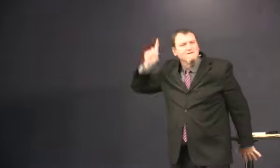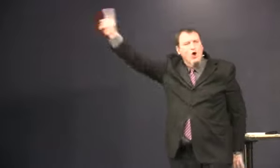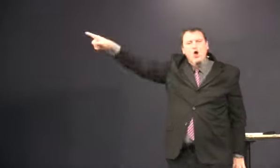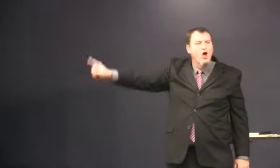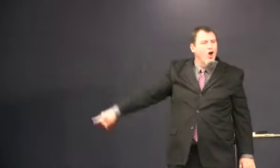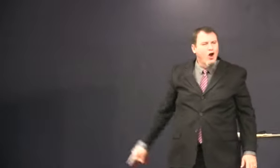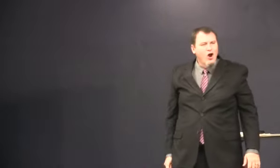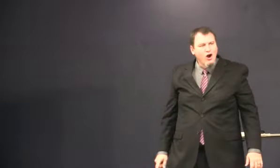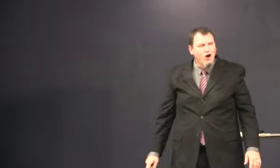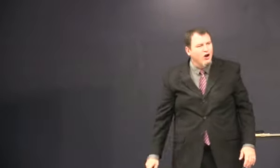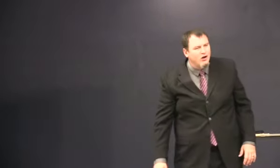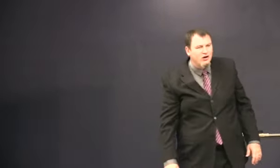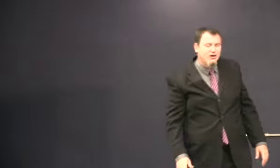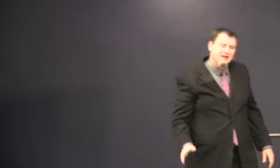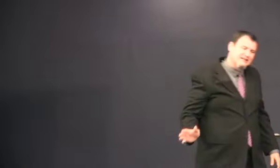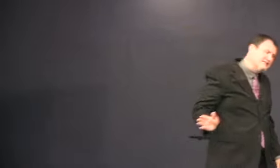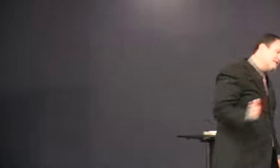Put that far away from you.